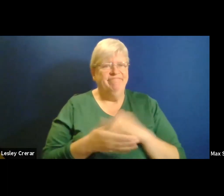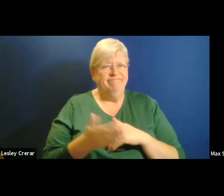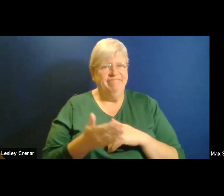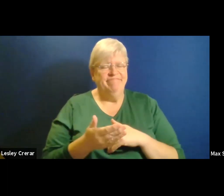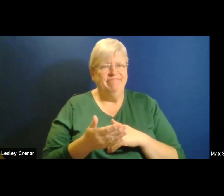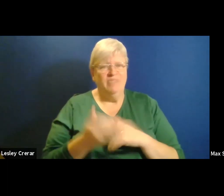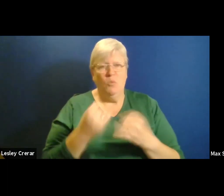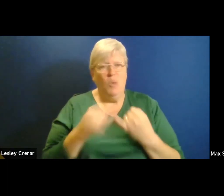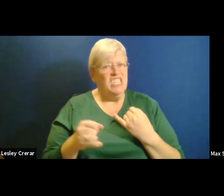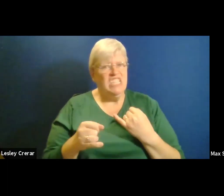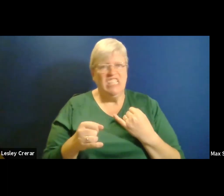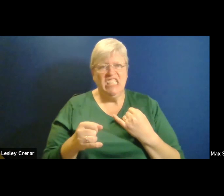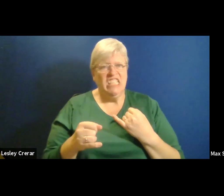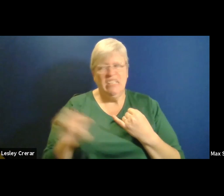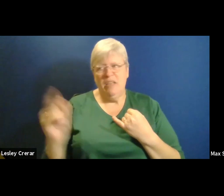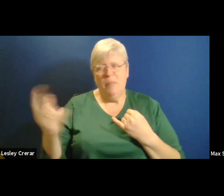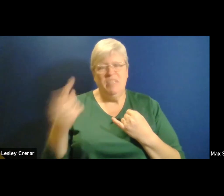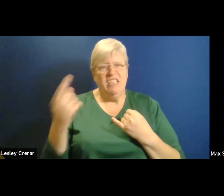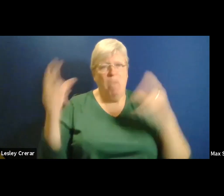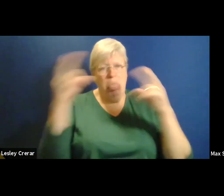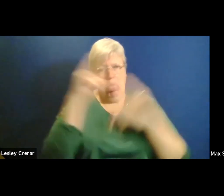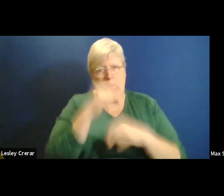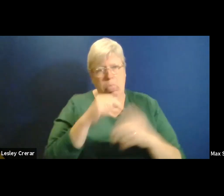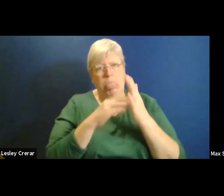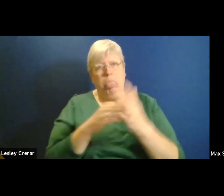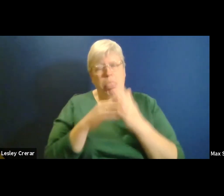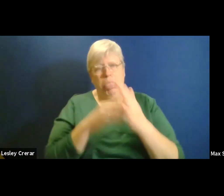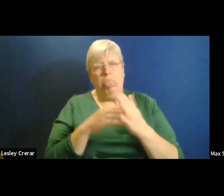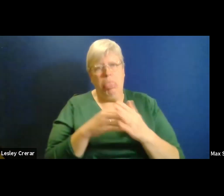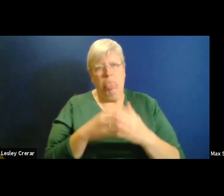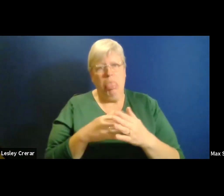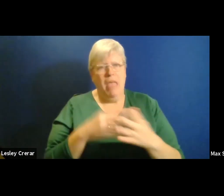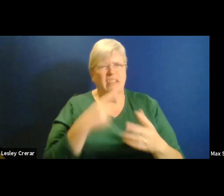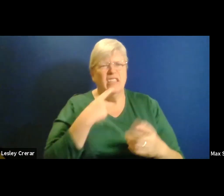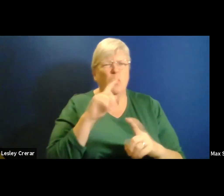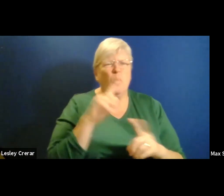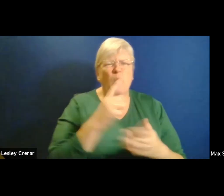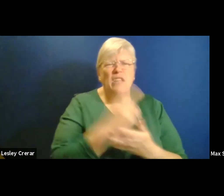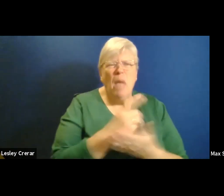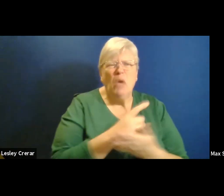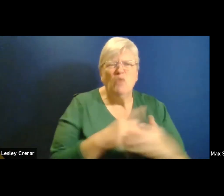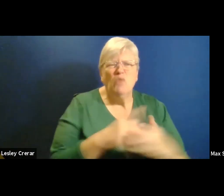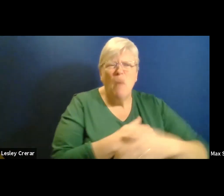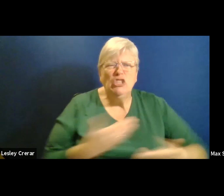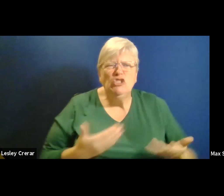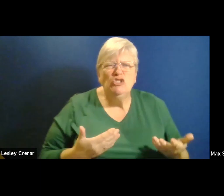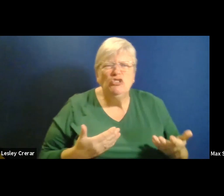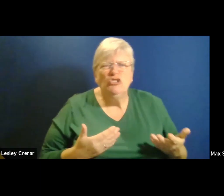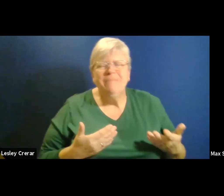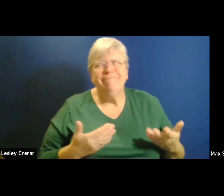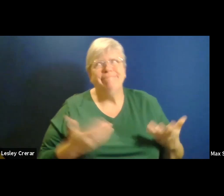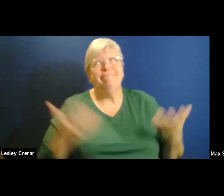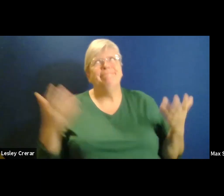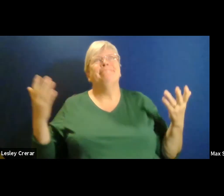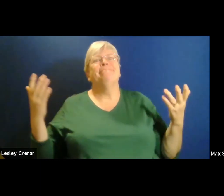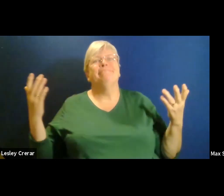was worse, when he snored right through Hedda Gabler, and then he mortified me by saying, "What was that bloody rubbish about?" in the director's room.